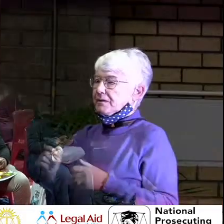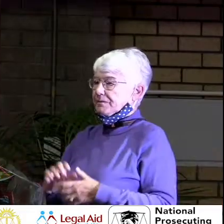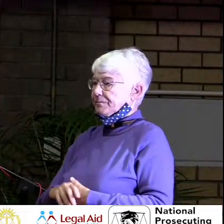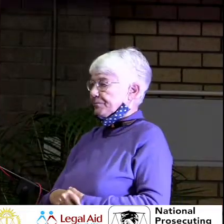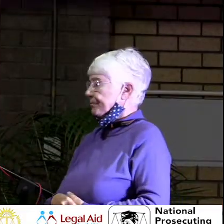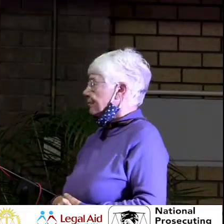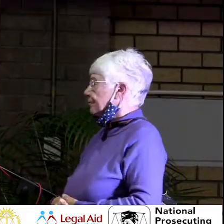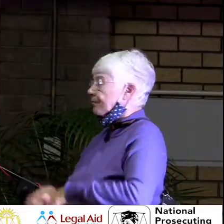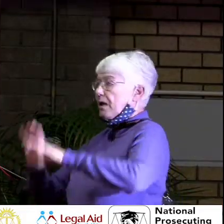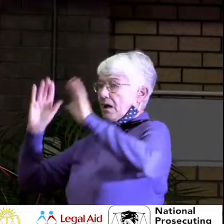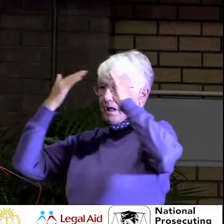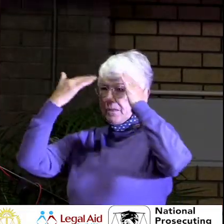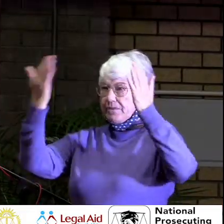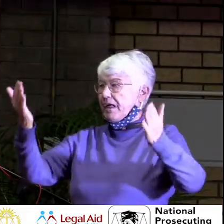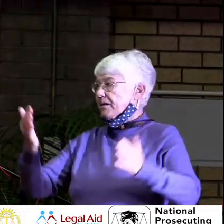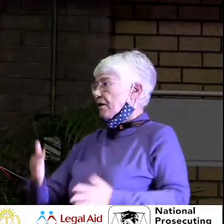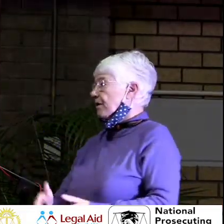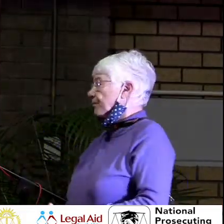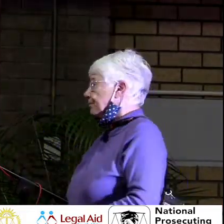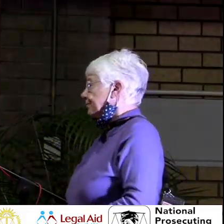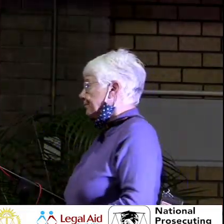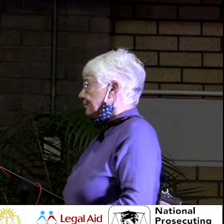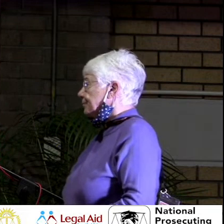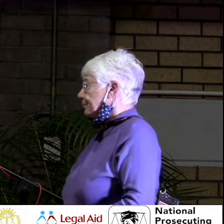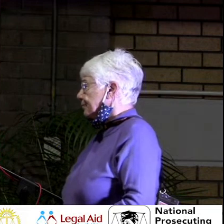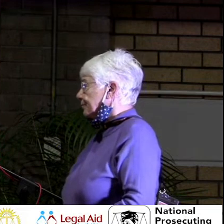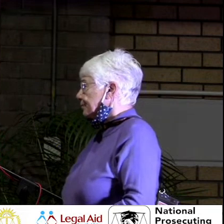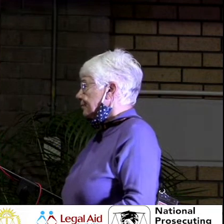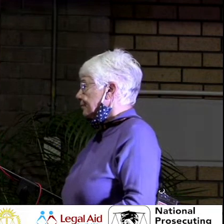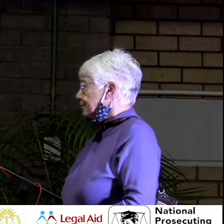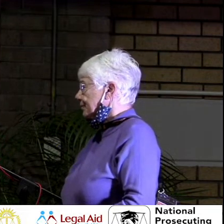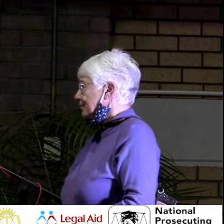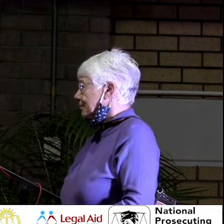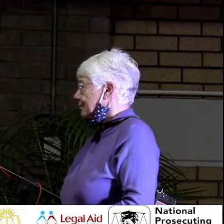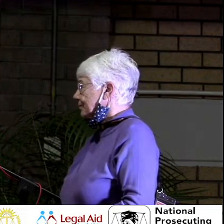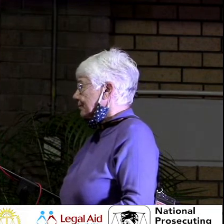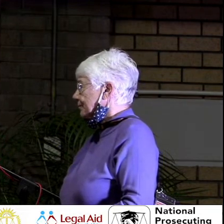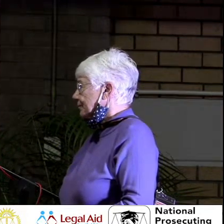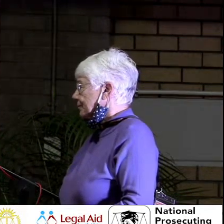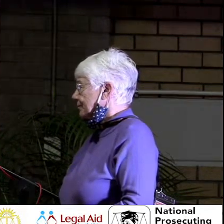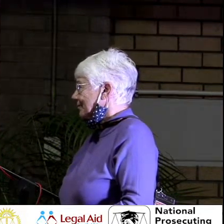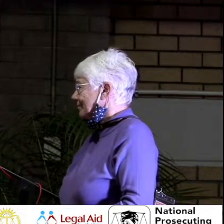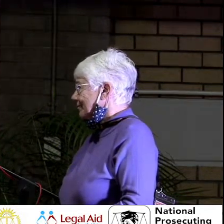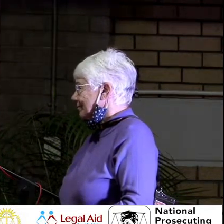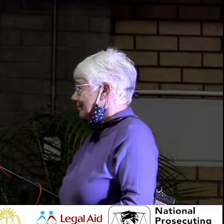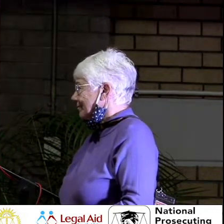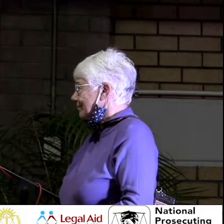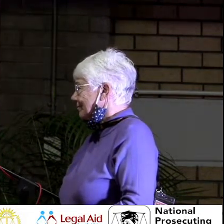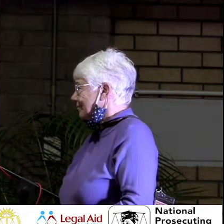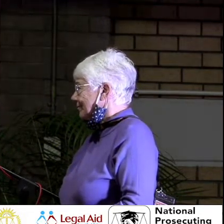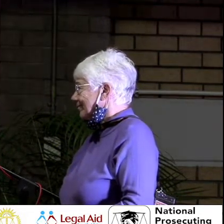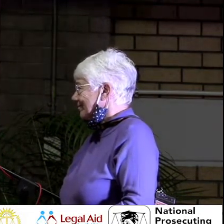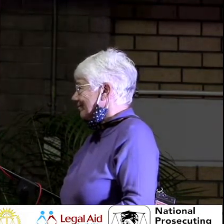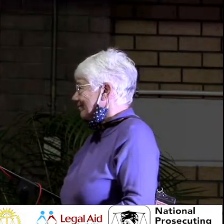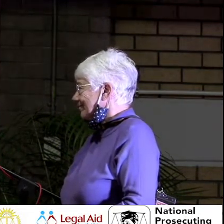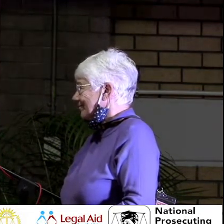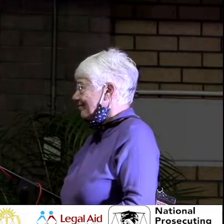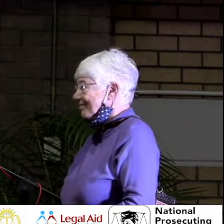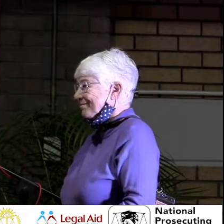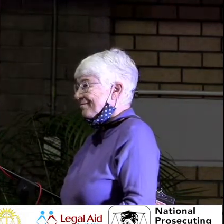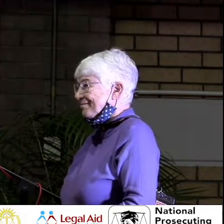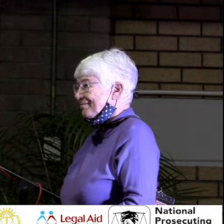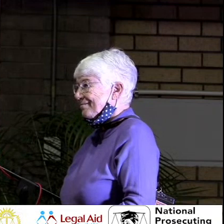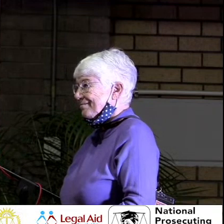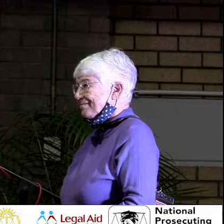Thank you very much. I've promoted myself to the program director because I don't know what happened to my program director. But I think